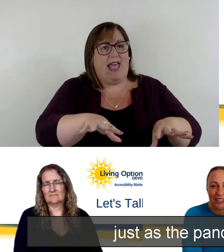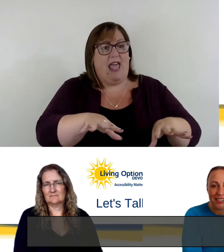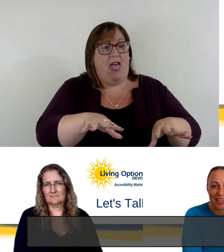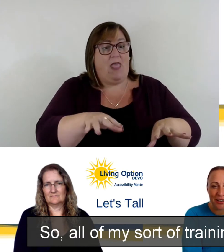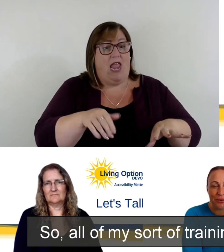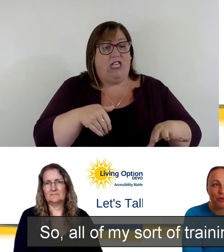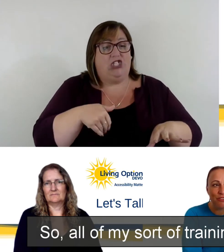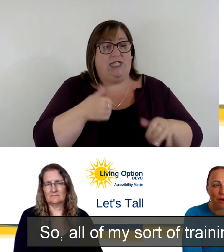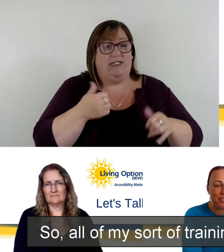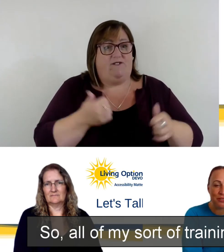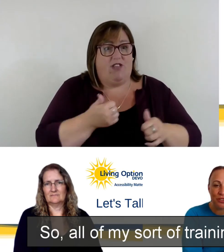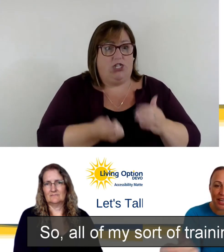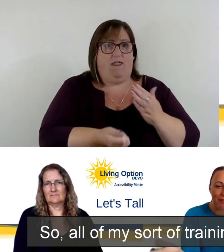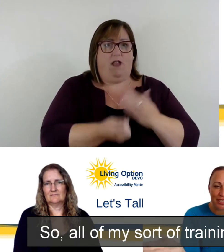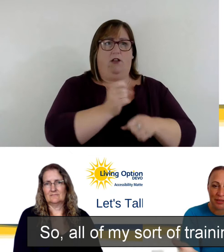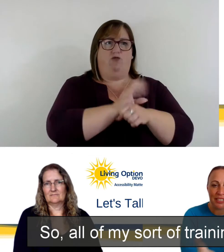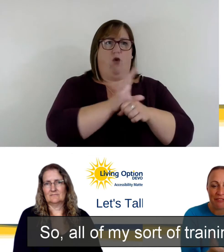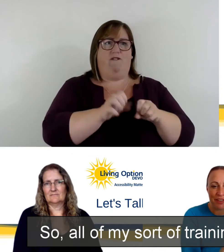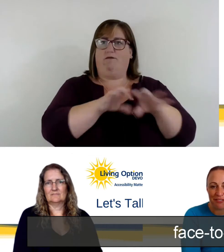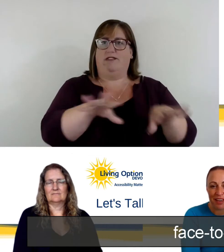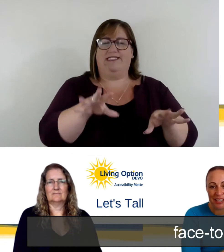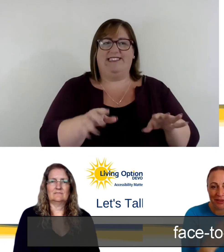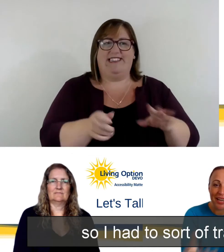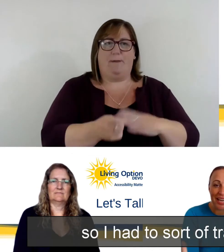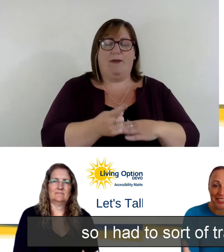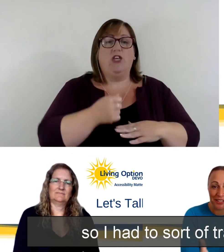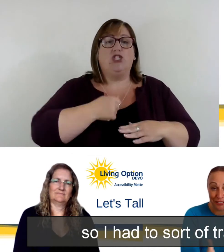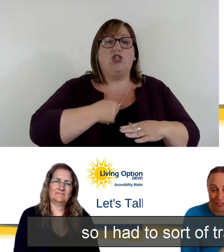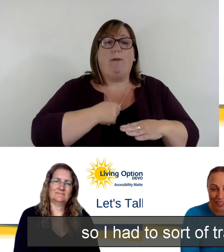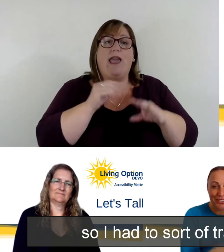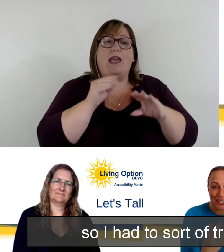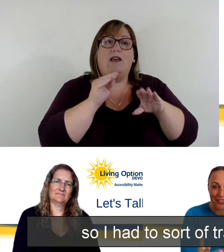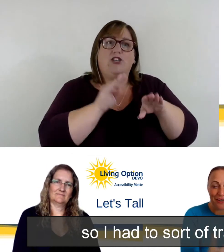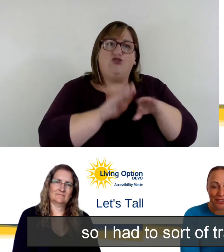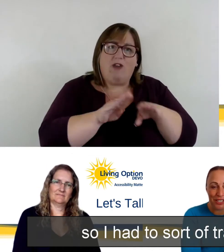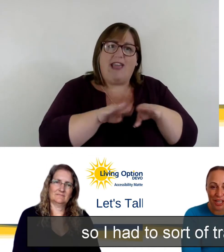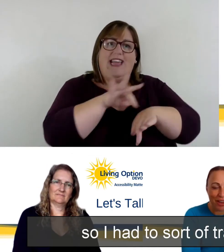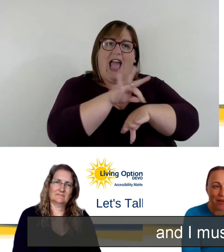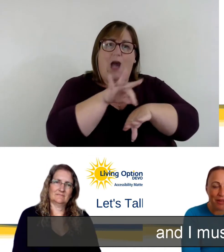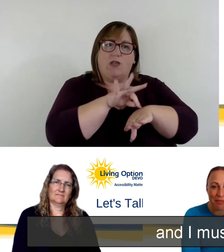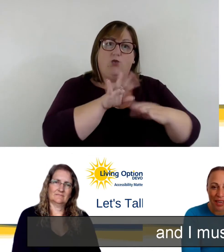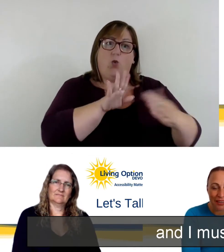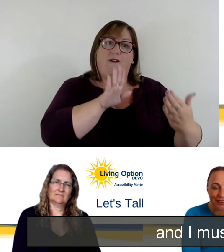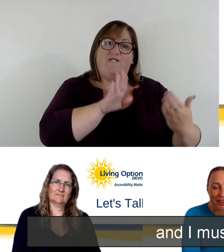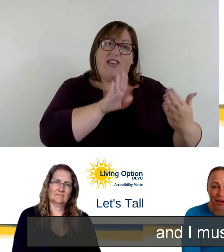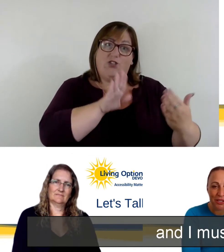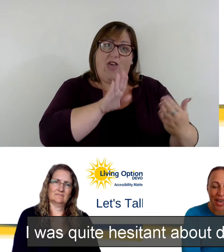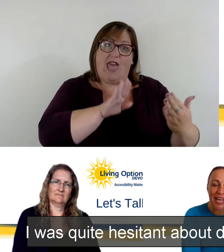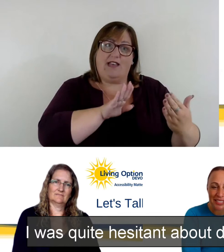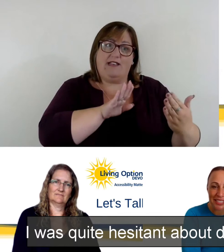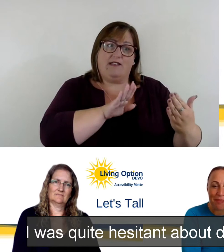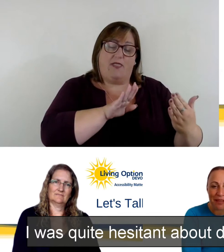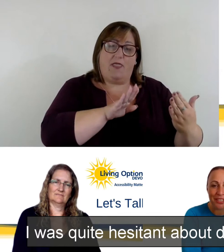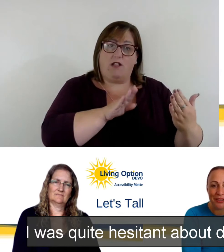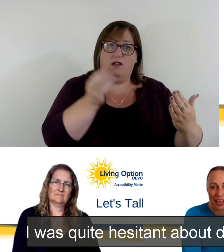started. Yeah. So all of my sort of training hours had been done face to face. So I had to sort of transfer onto Zoom. And I must admit, I was